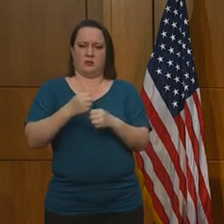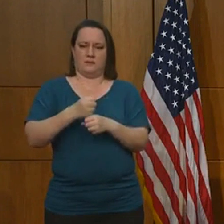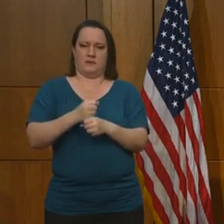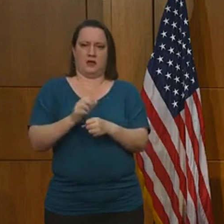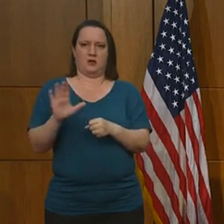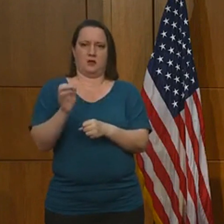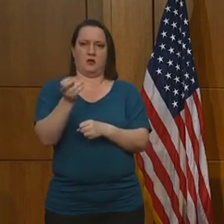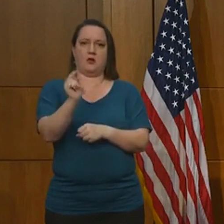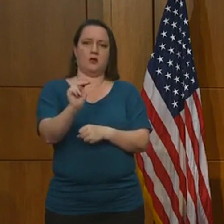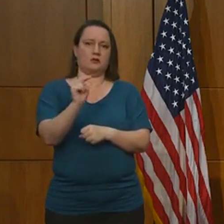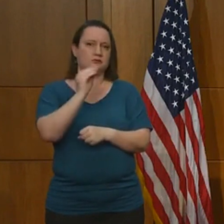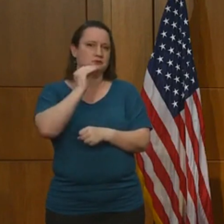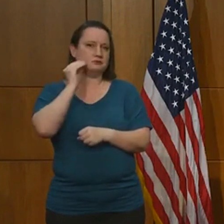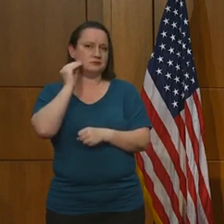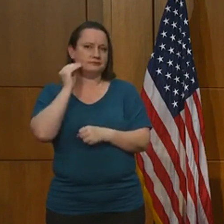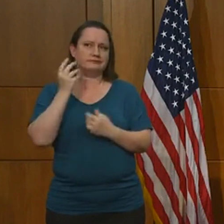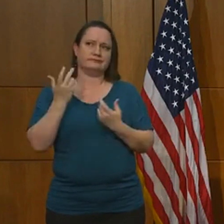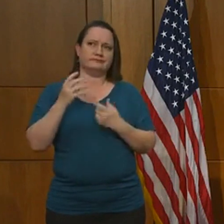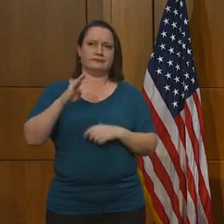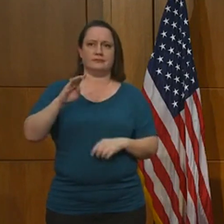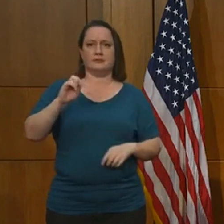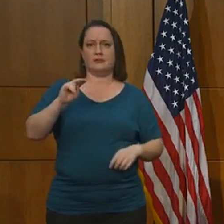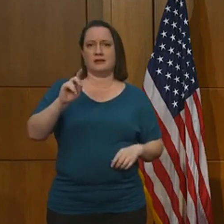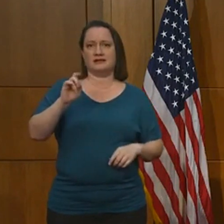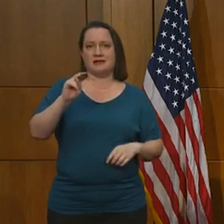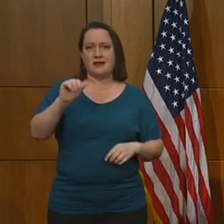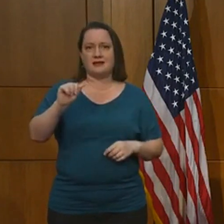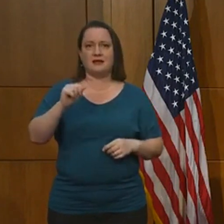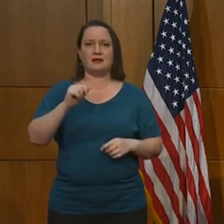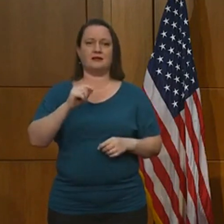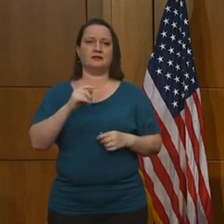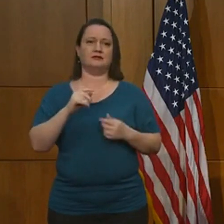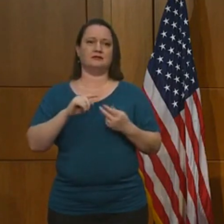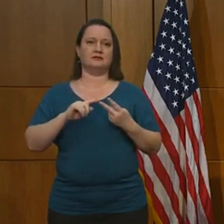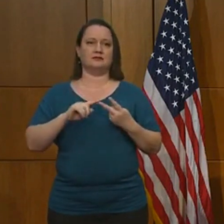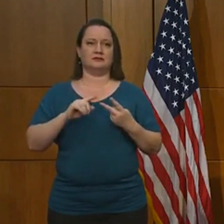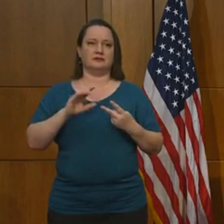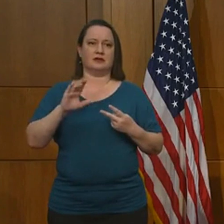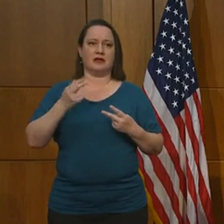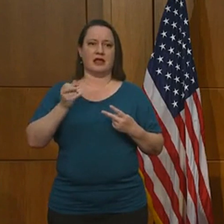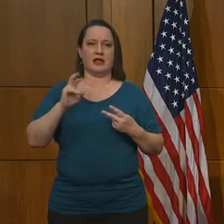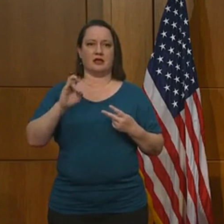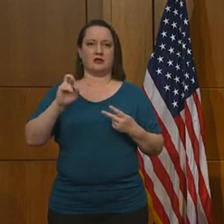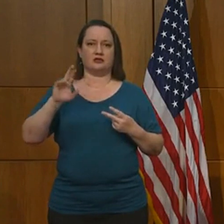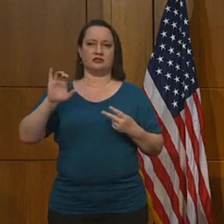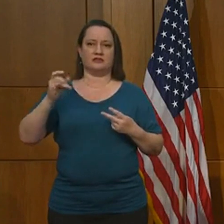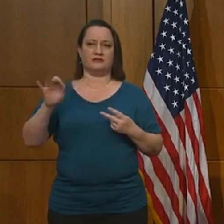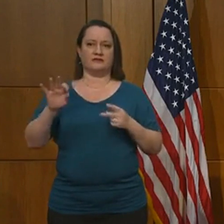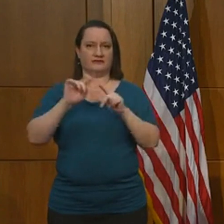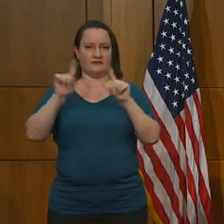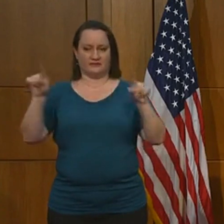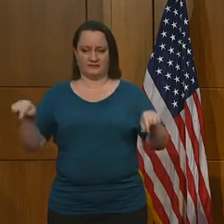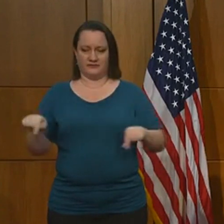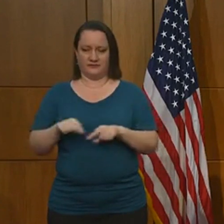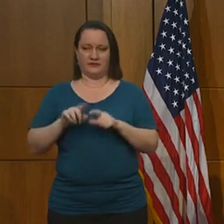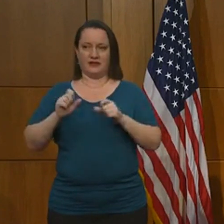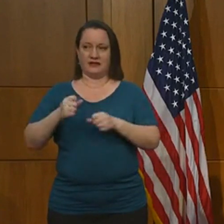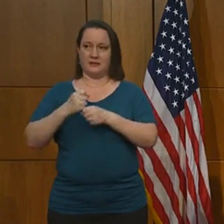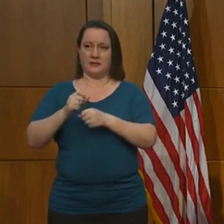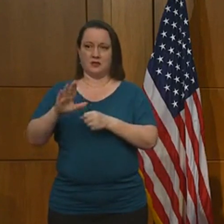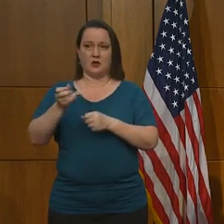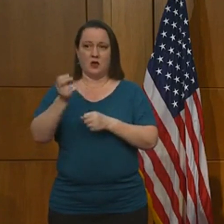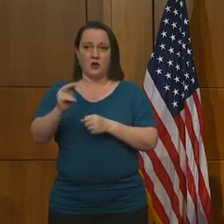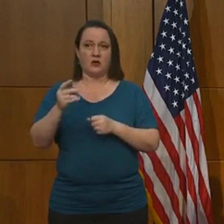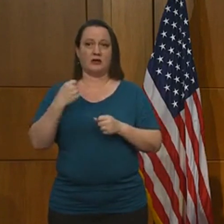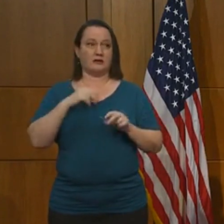a mask. You can take a bandana or actually a handkerchief and make your own mask. And it just looking around the room,